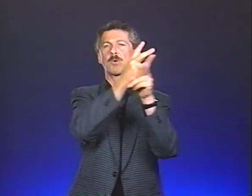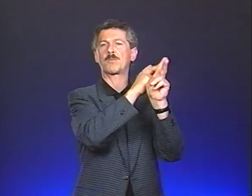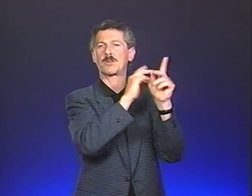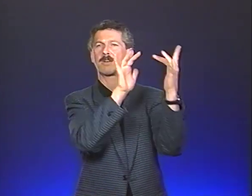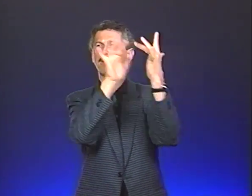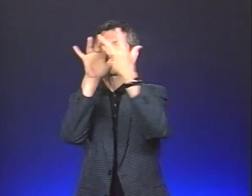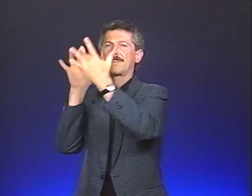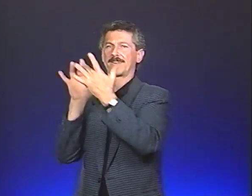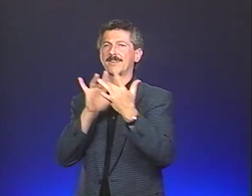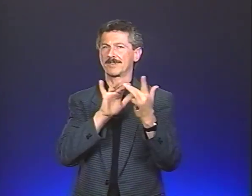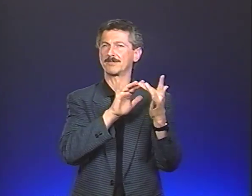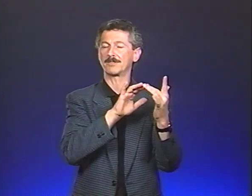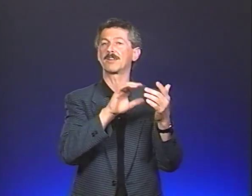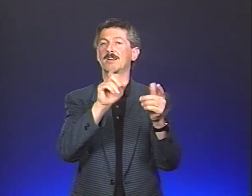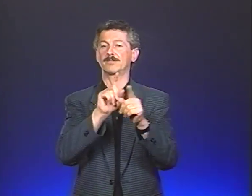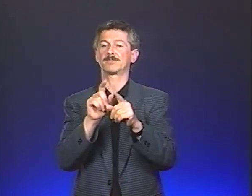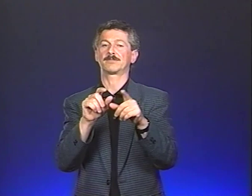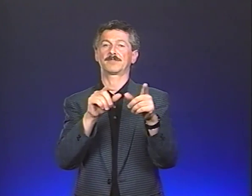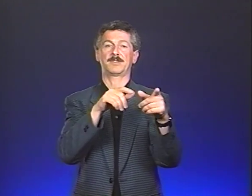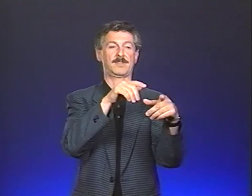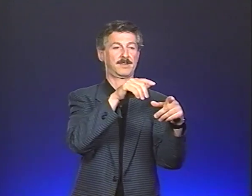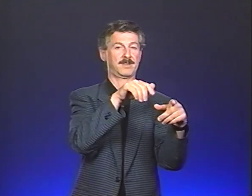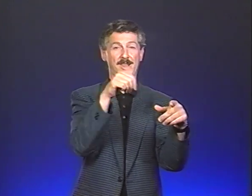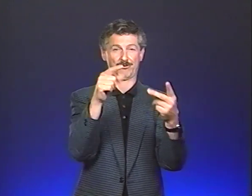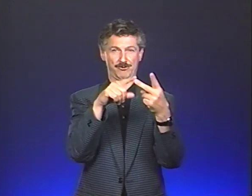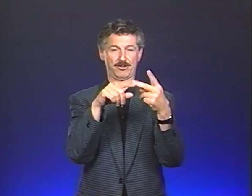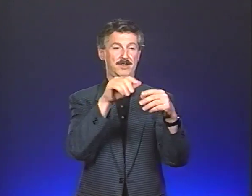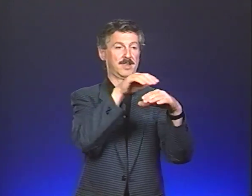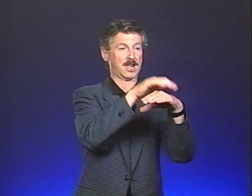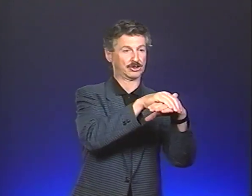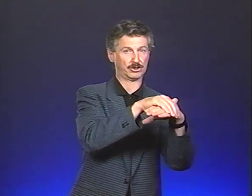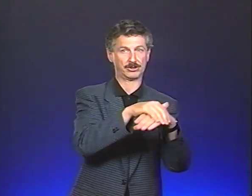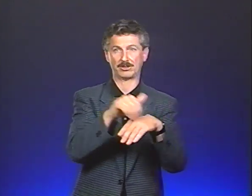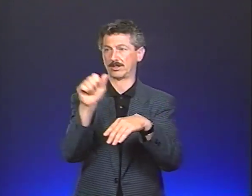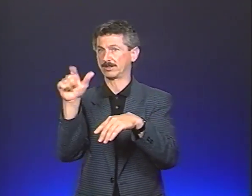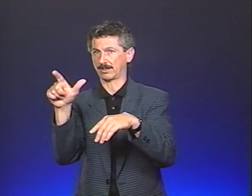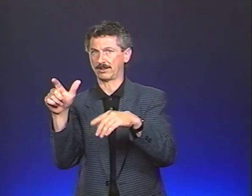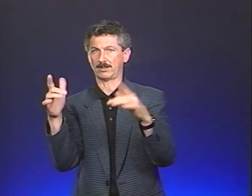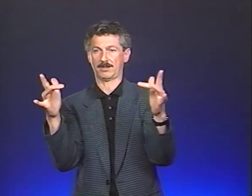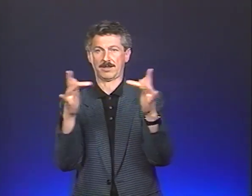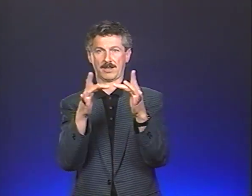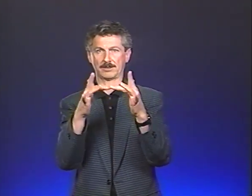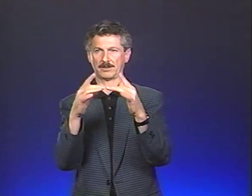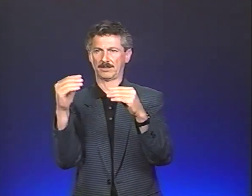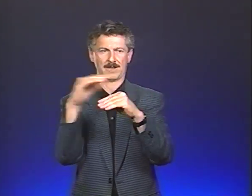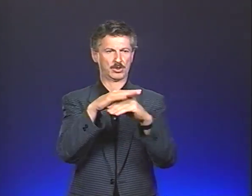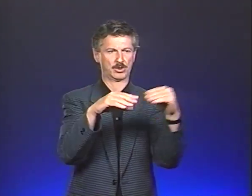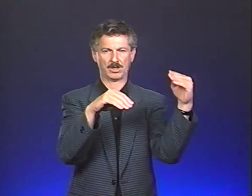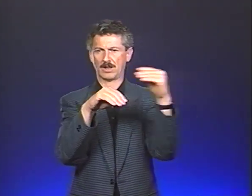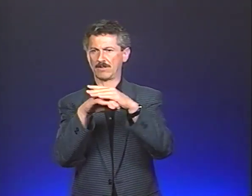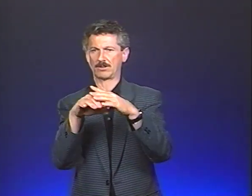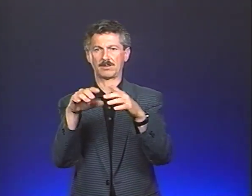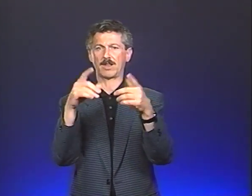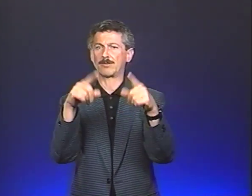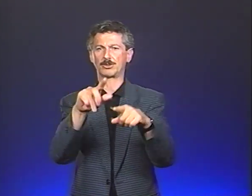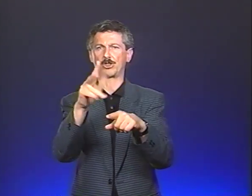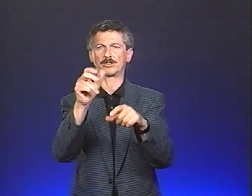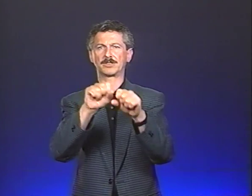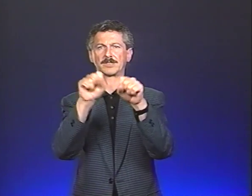lexicon. A second type of language contact occurs when ASL users interact with English users, giving rise